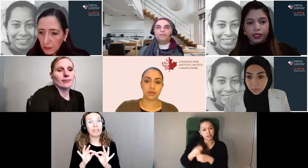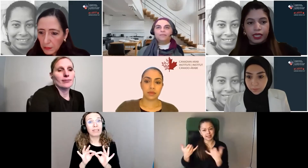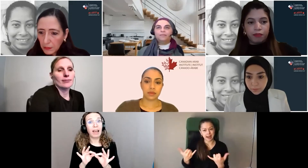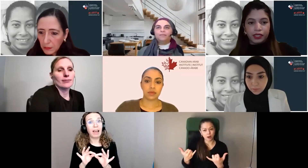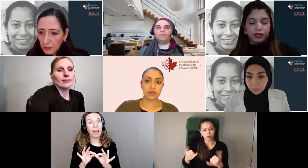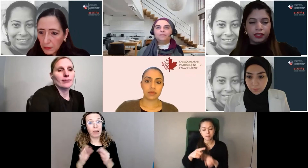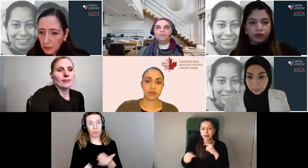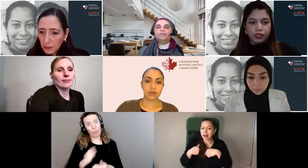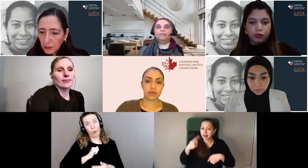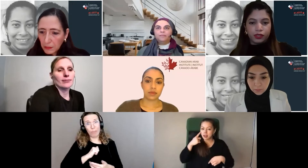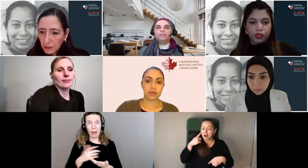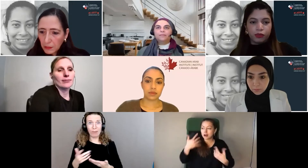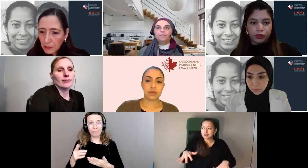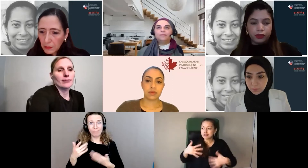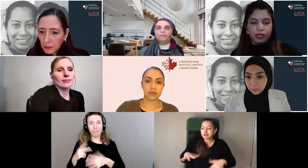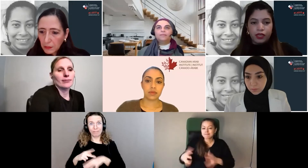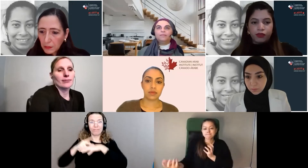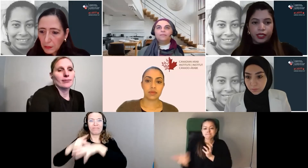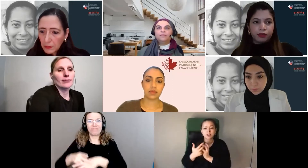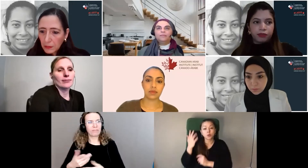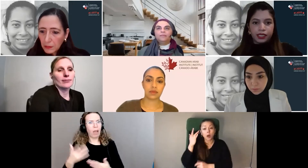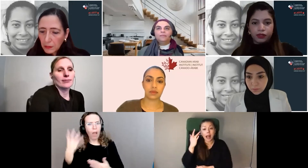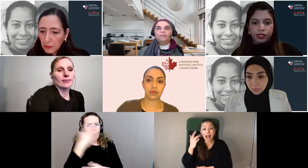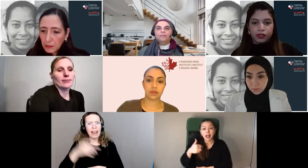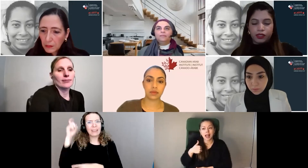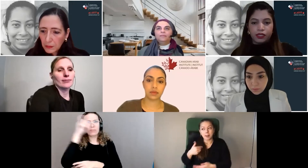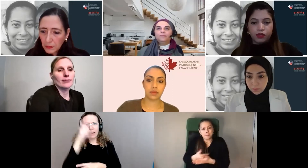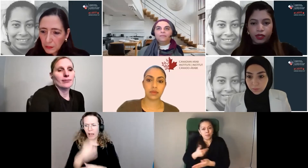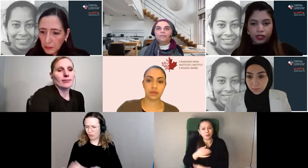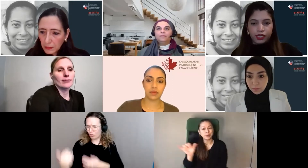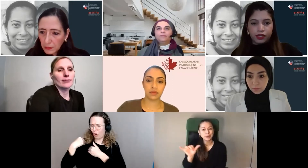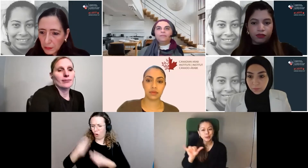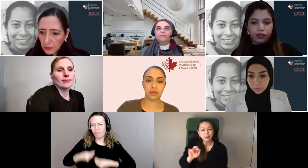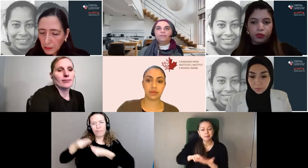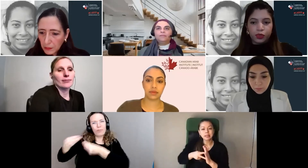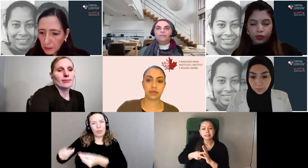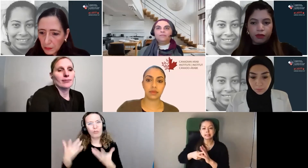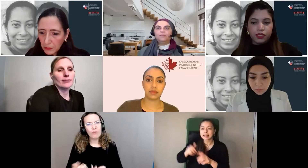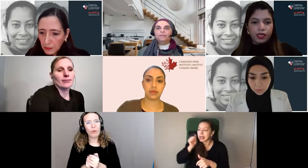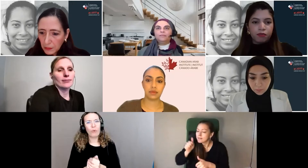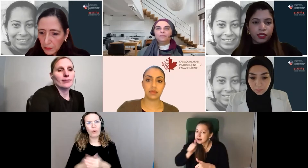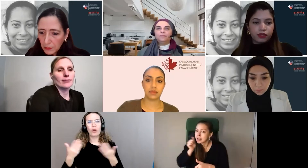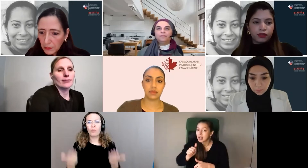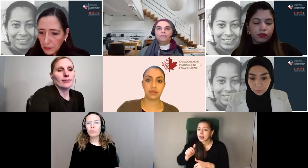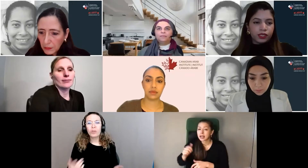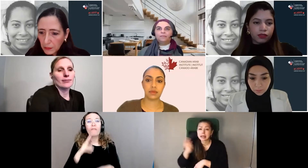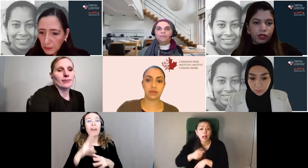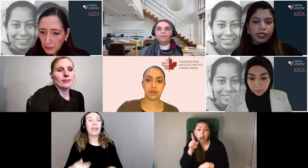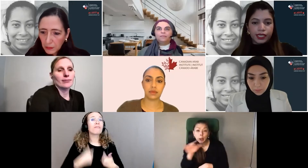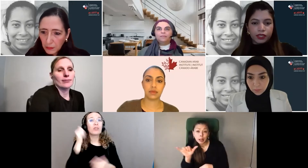I bring that passion and lived experience to my role, where my day-to-day looks like strategizing different programs based on